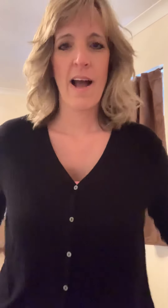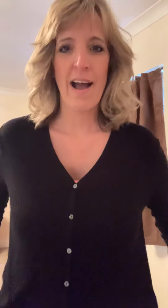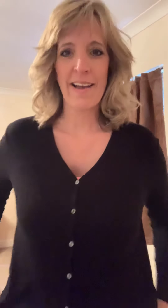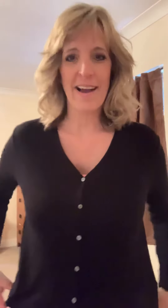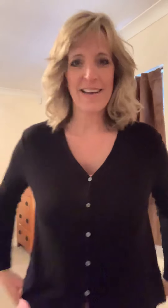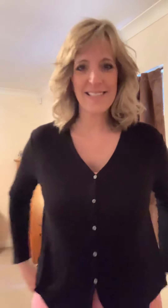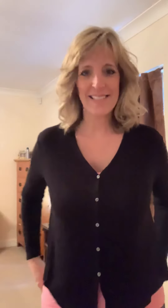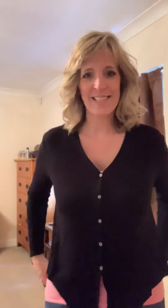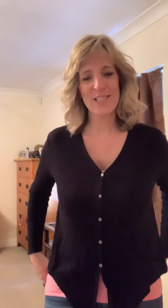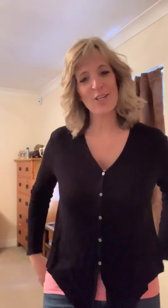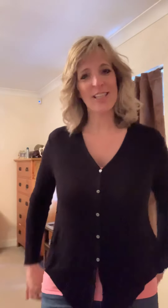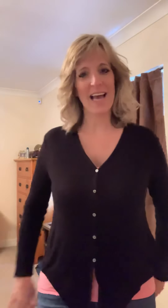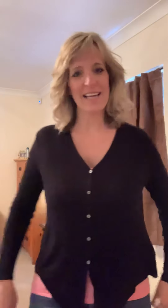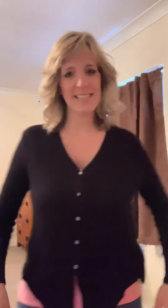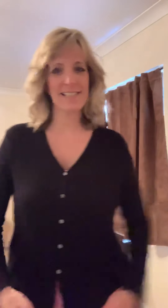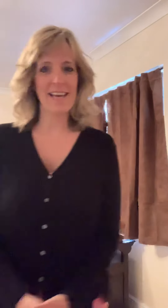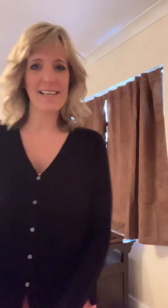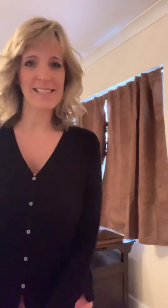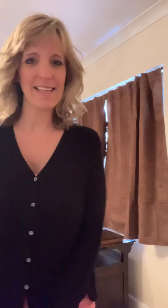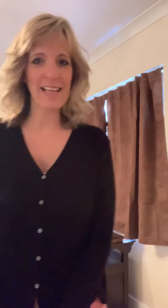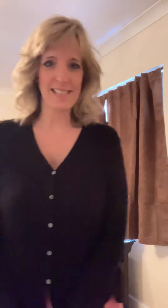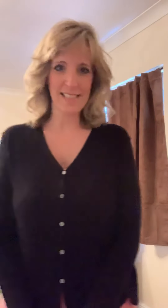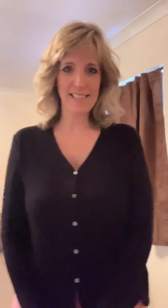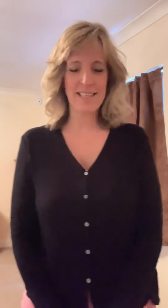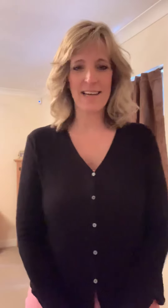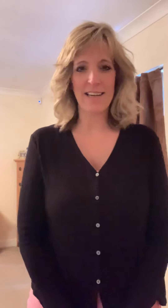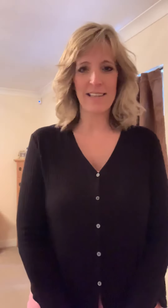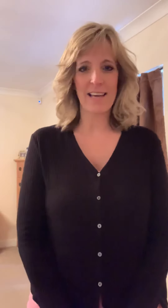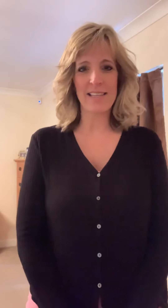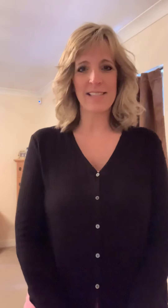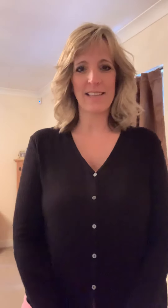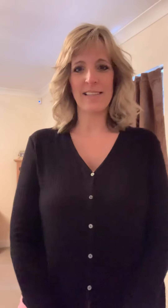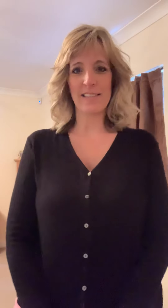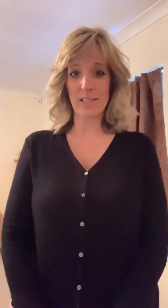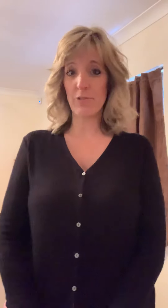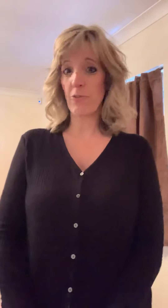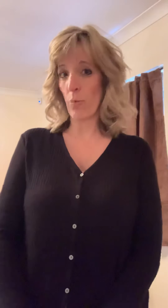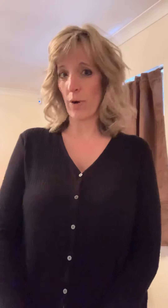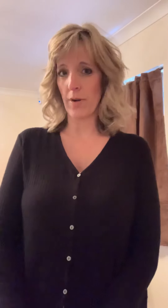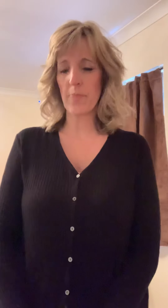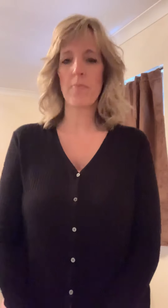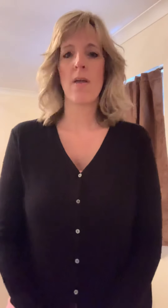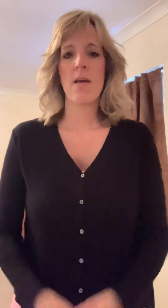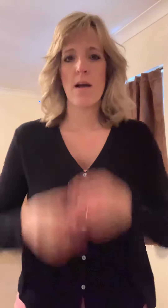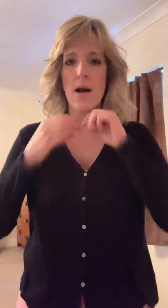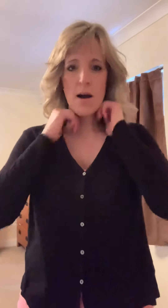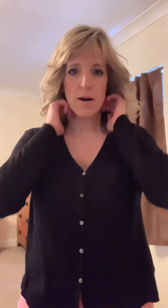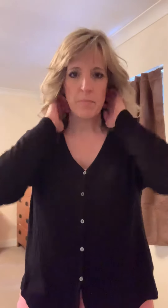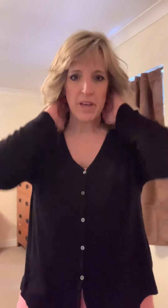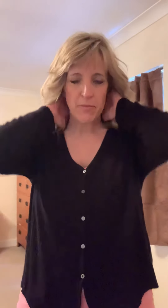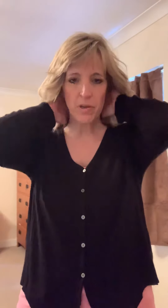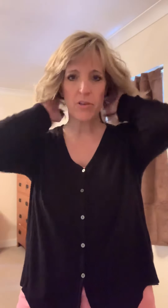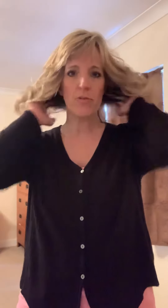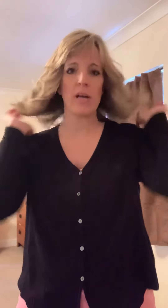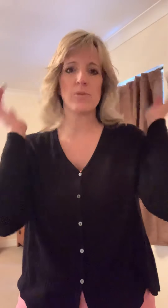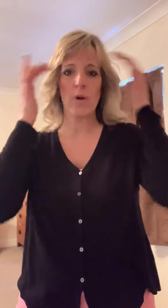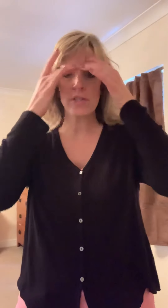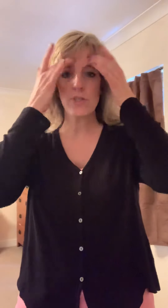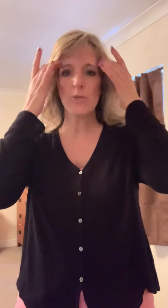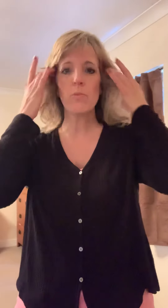Hi guys, this is our last ASL lesson, ASL lesson 4. If you guys want to do